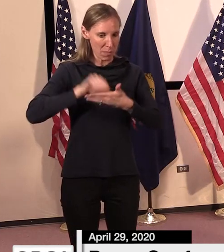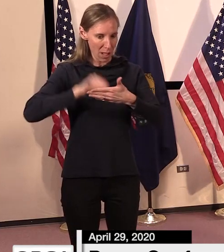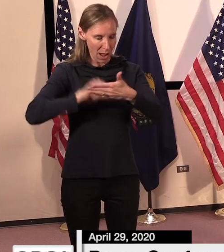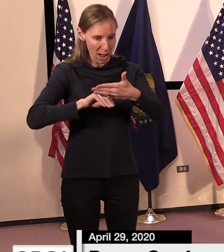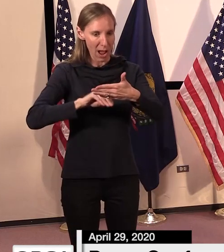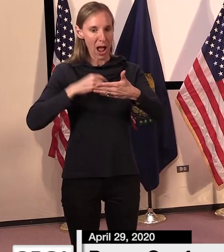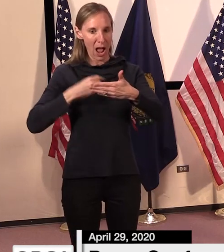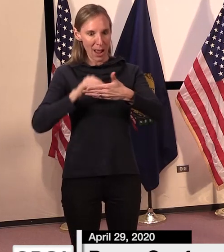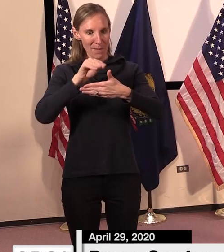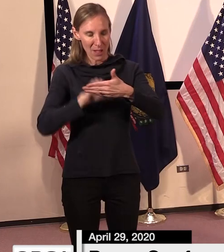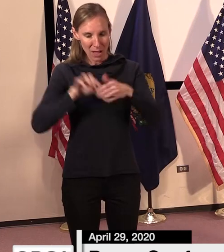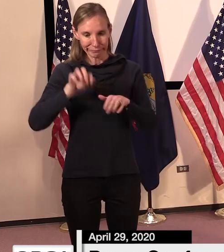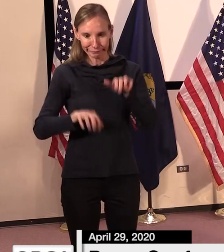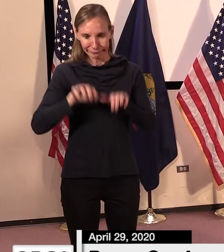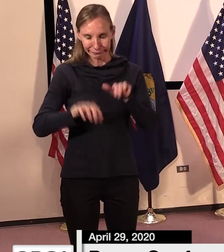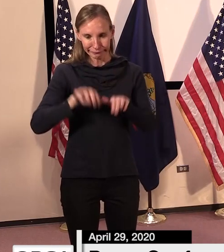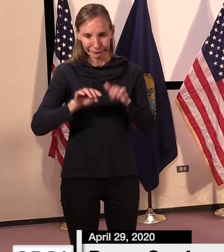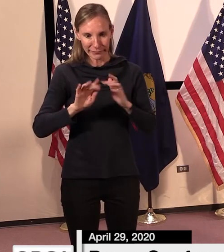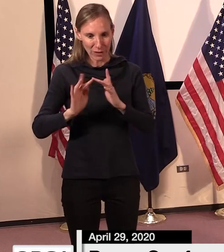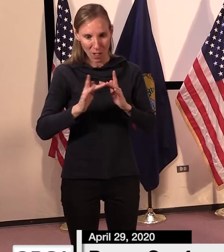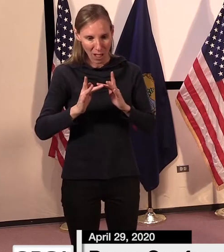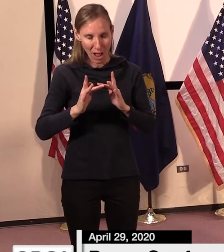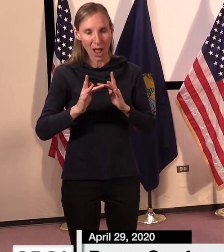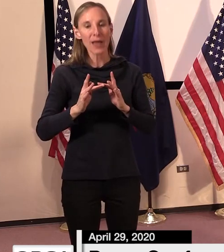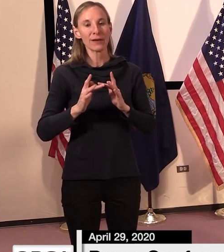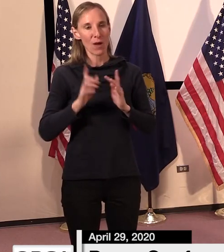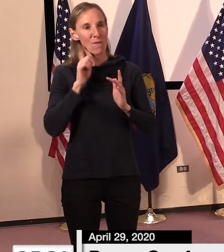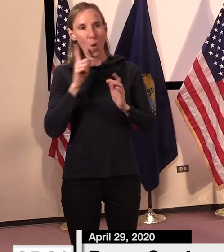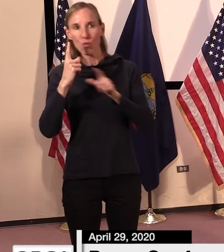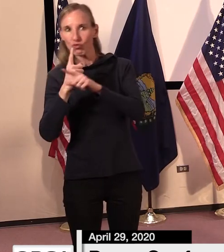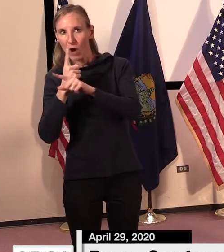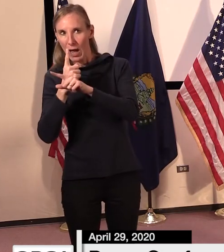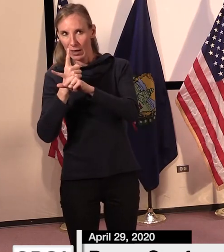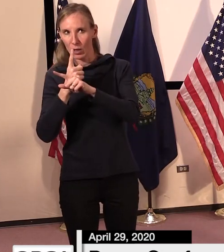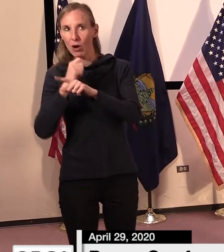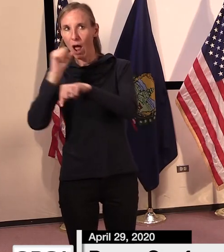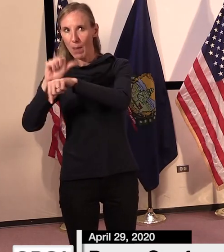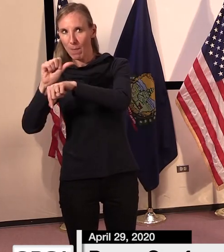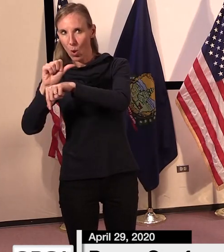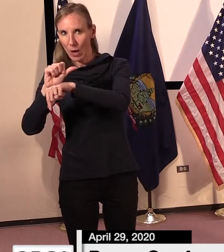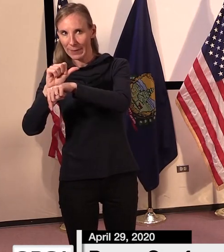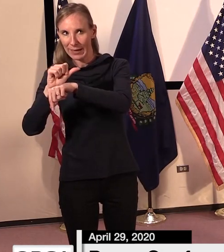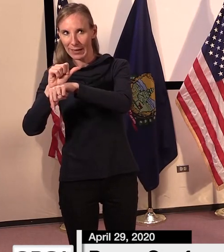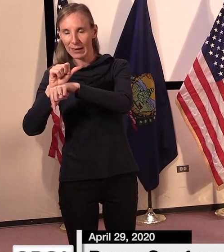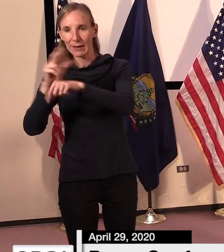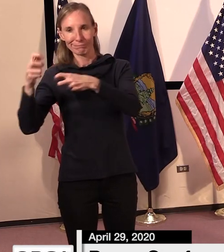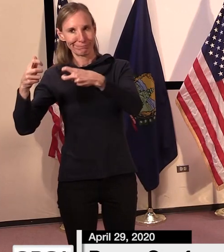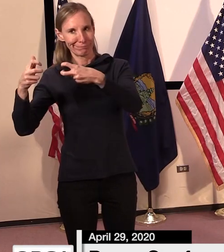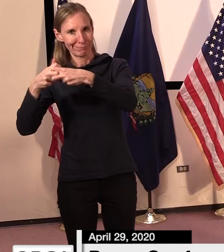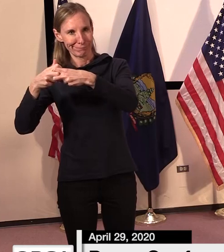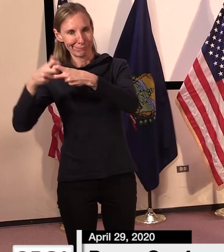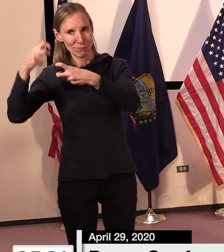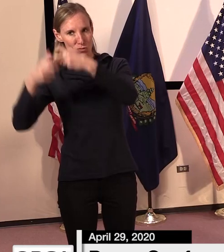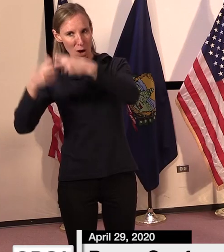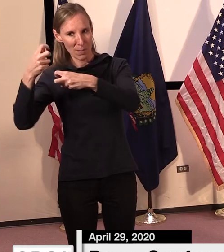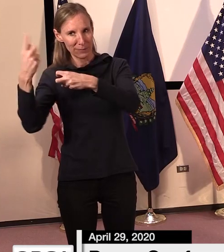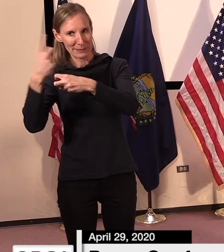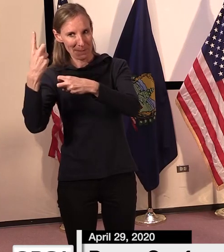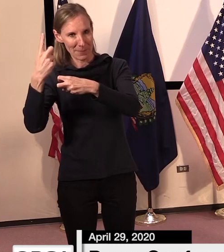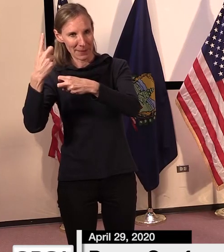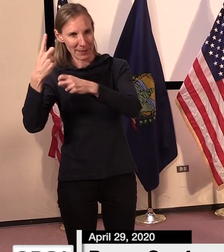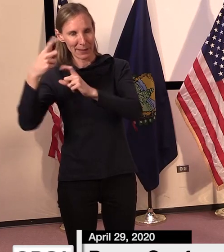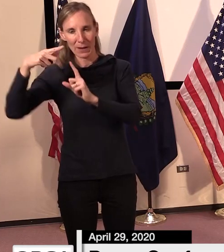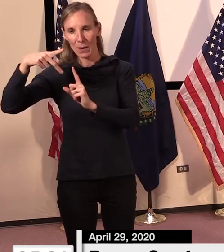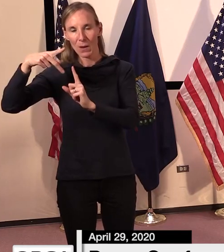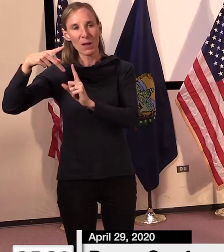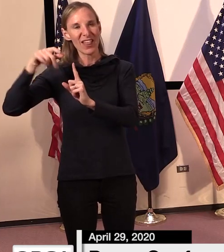the portal, if you will, for traditional UI, that either their claim had an issue on it, in which case the portal would not have